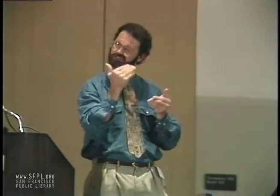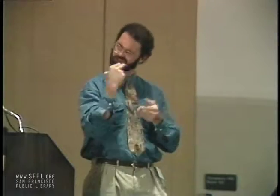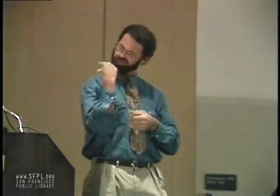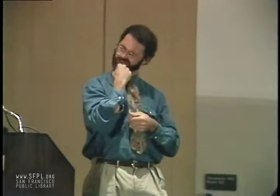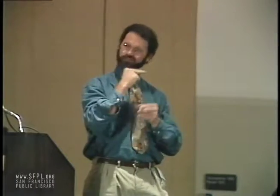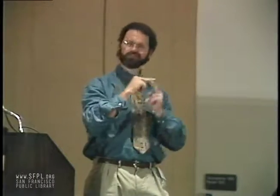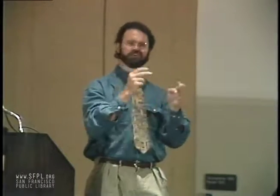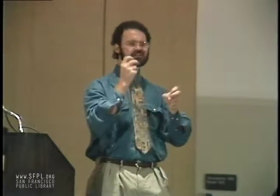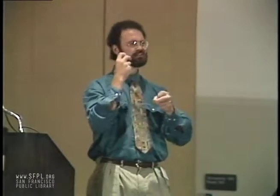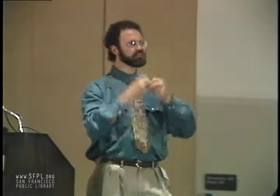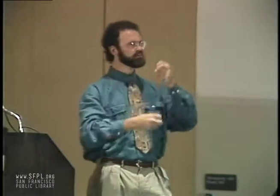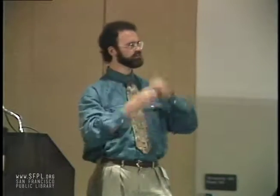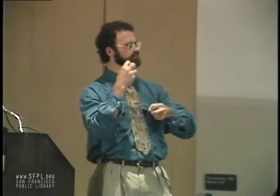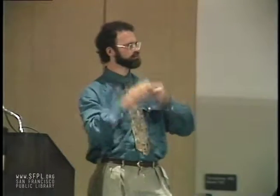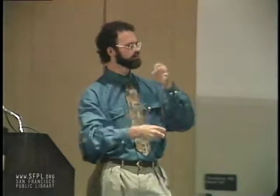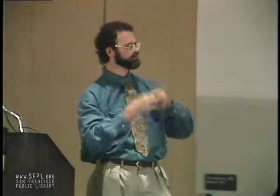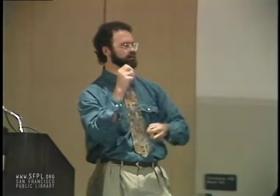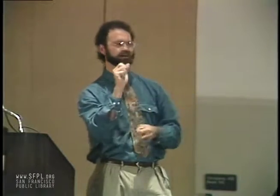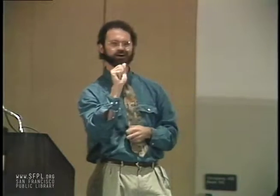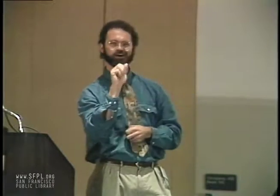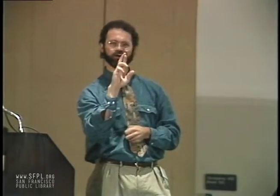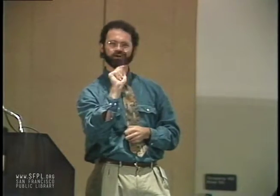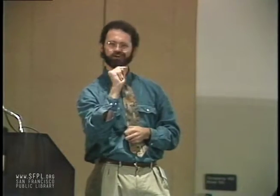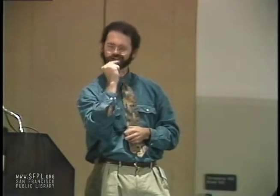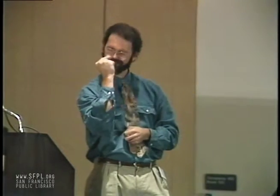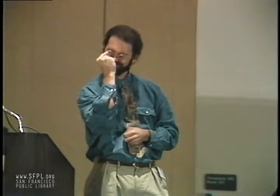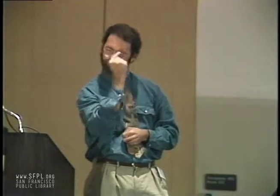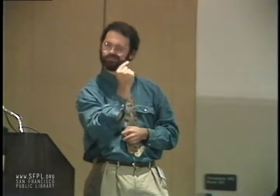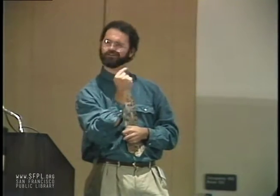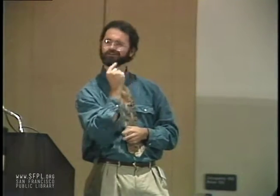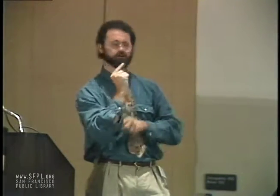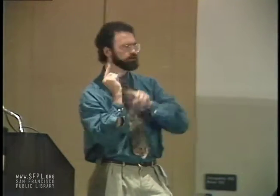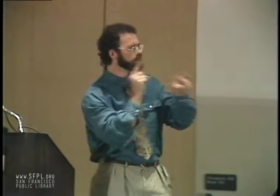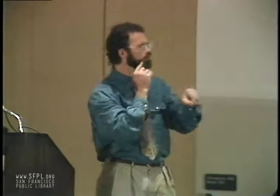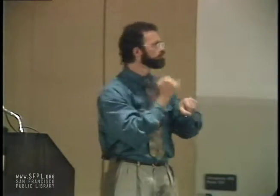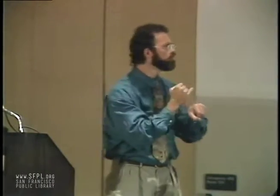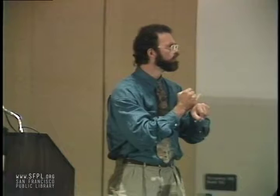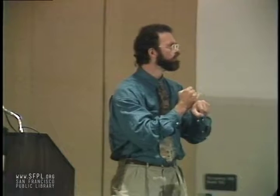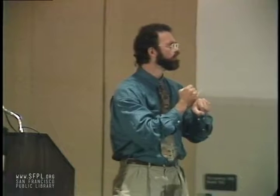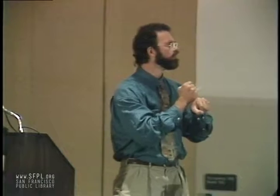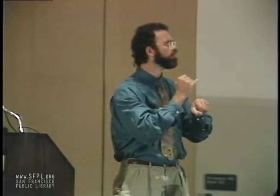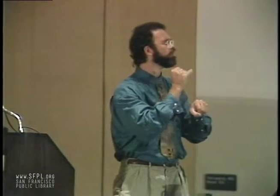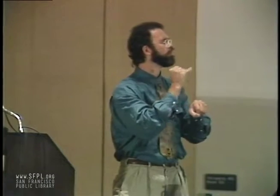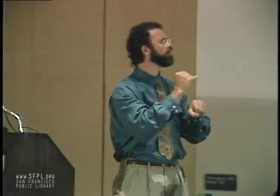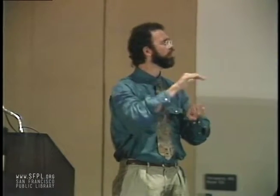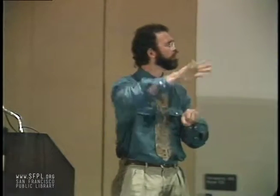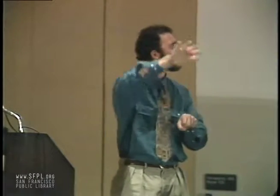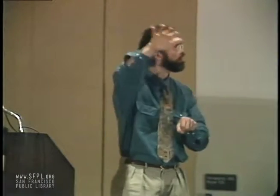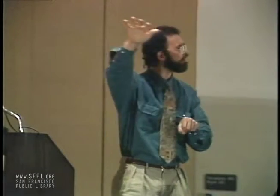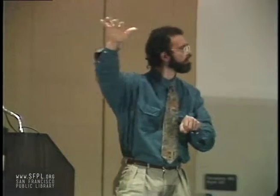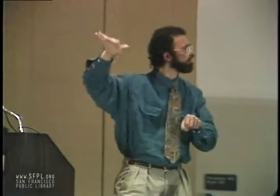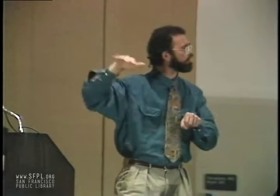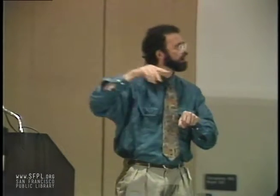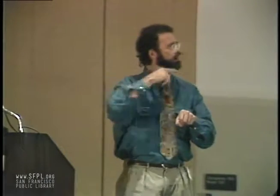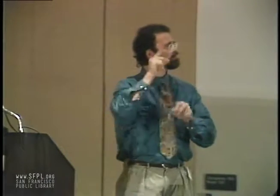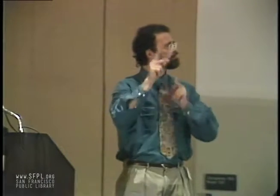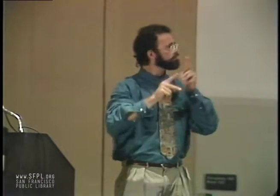with each other when he had a very difficult time? He wasn't able to lip read people that well. He didn't